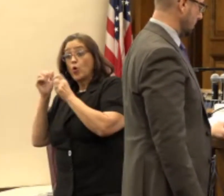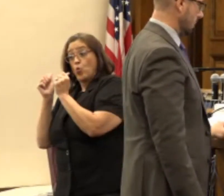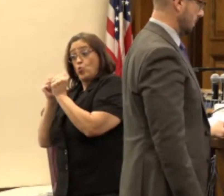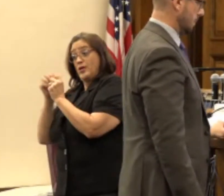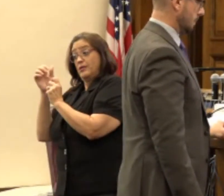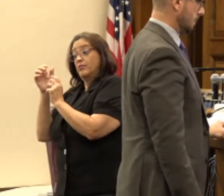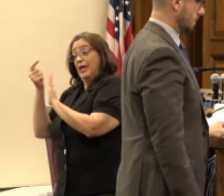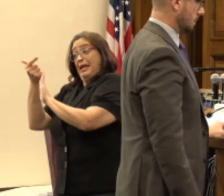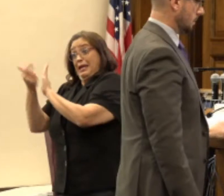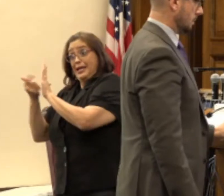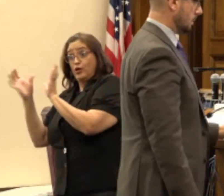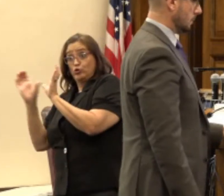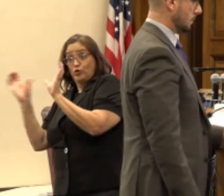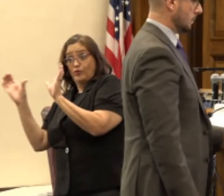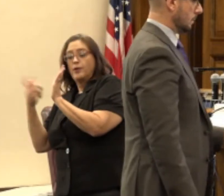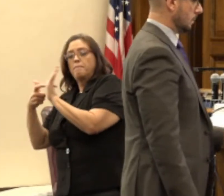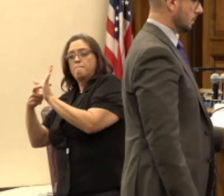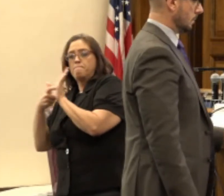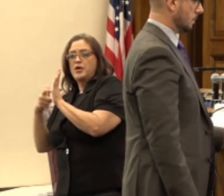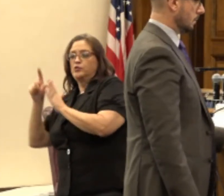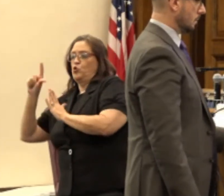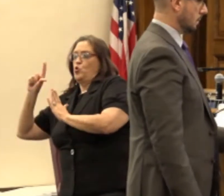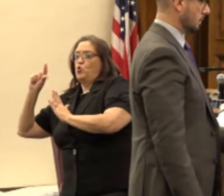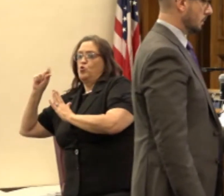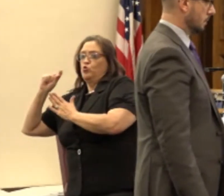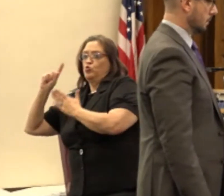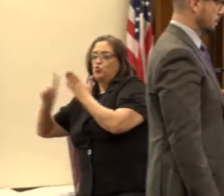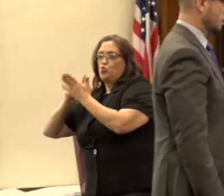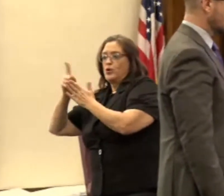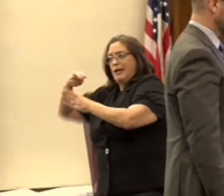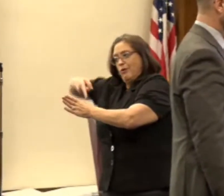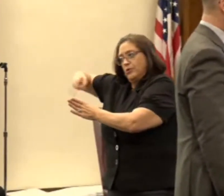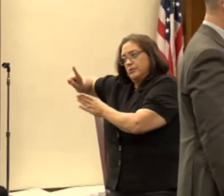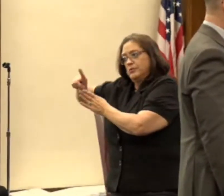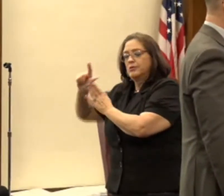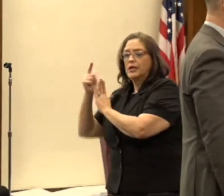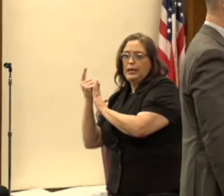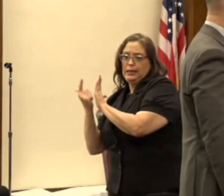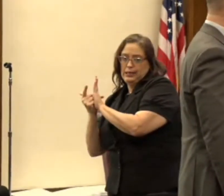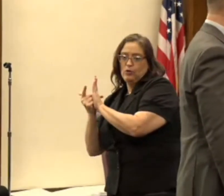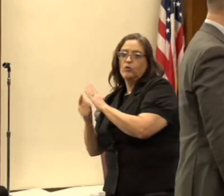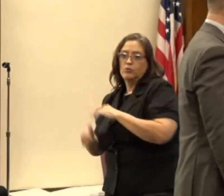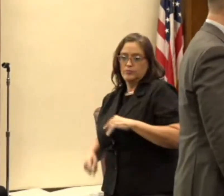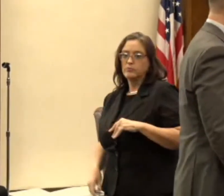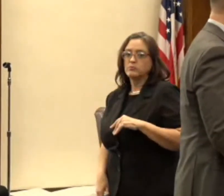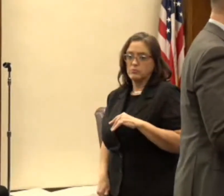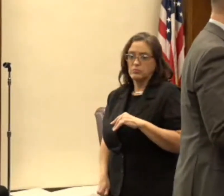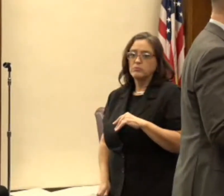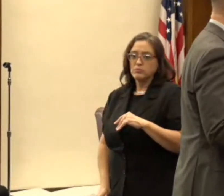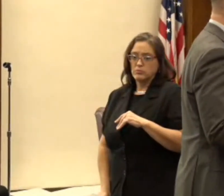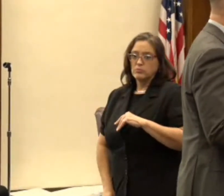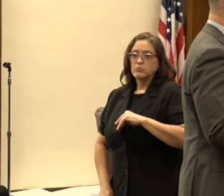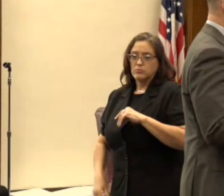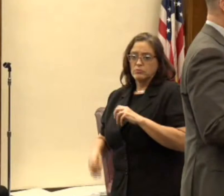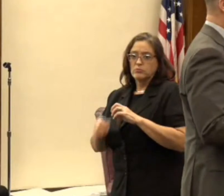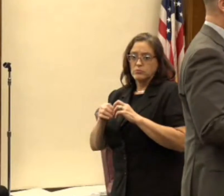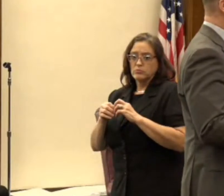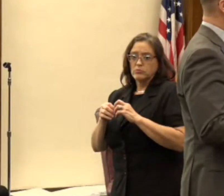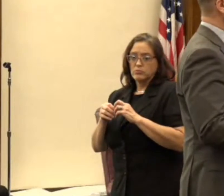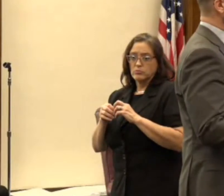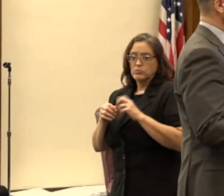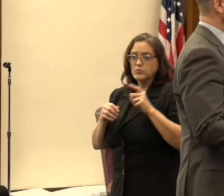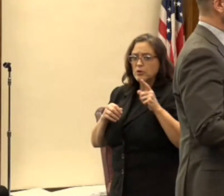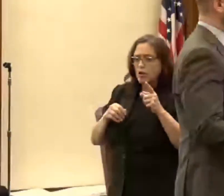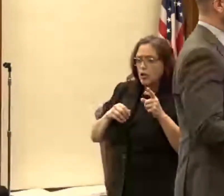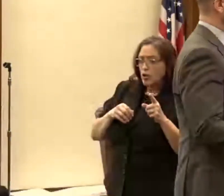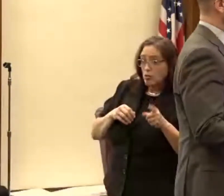certification, we have to have 20 of those hours in the legal realm or with legal field. And are you